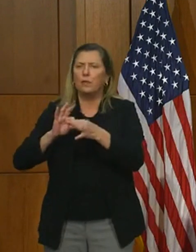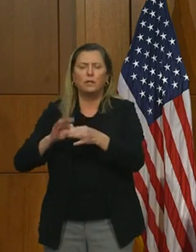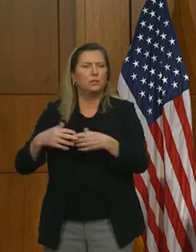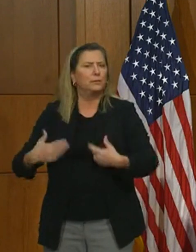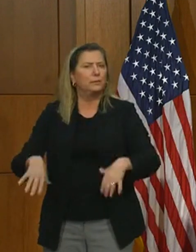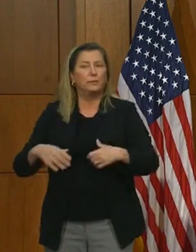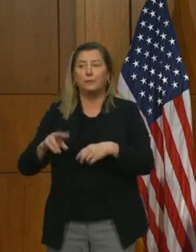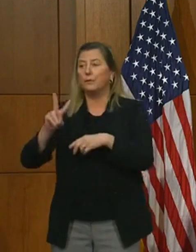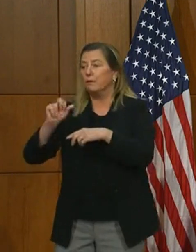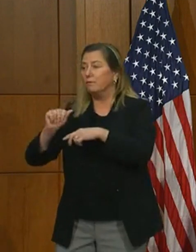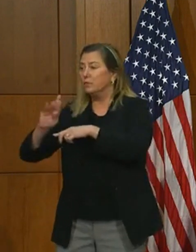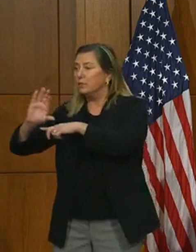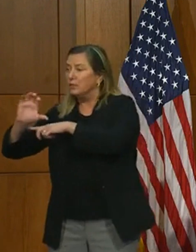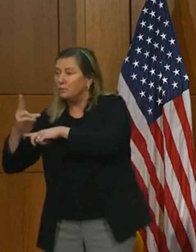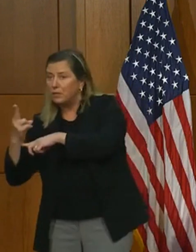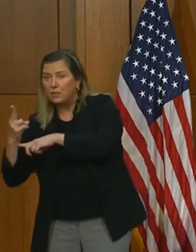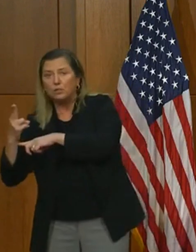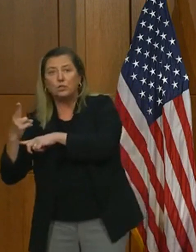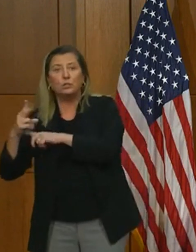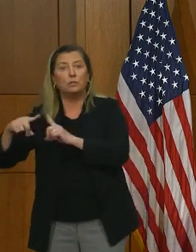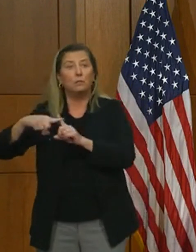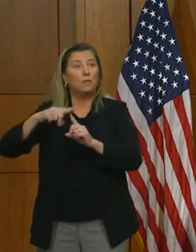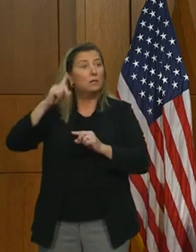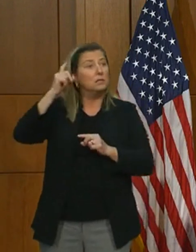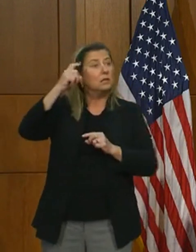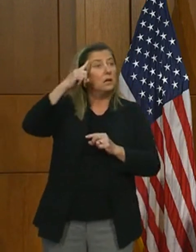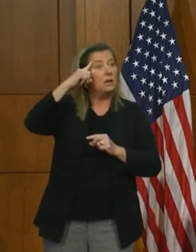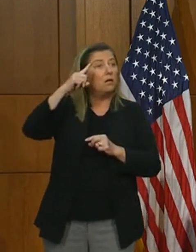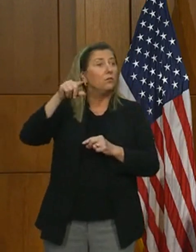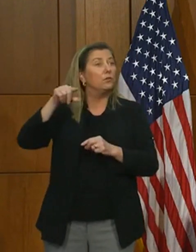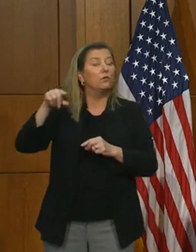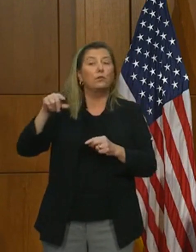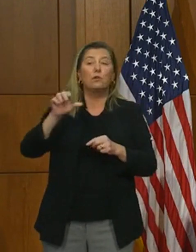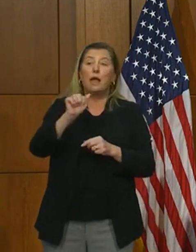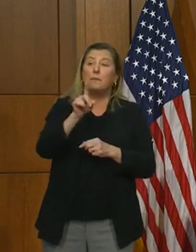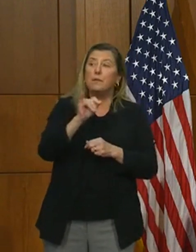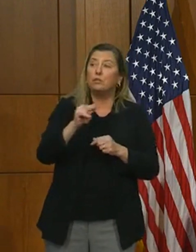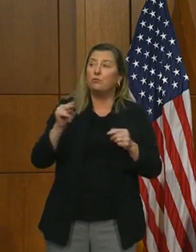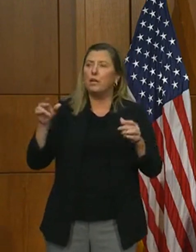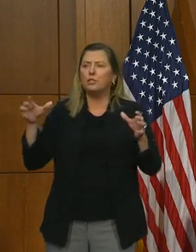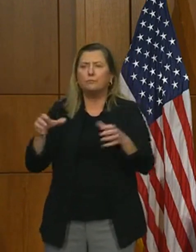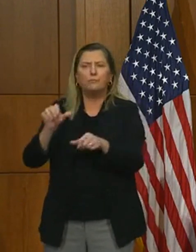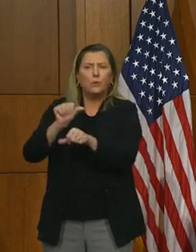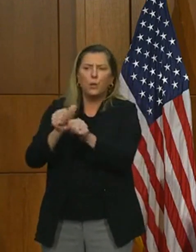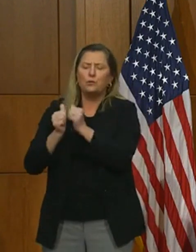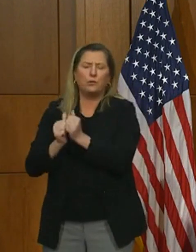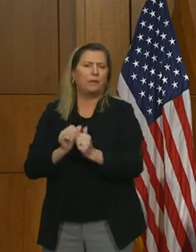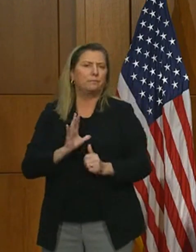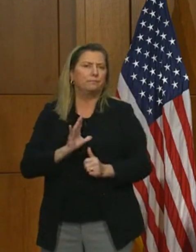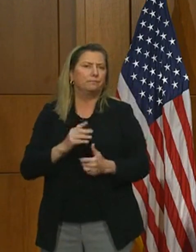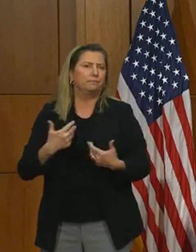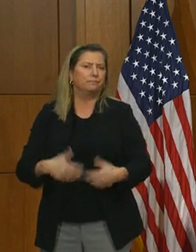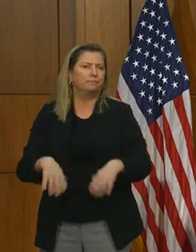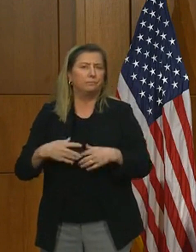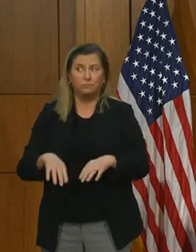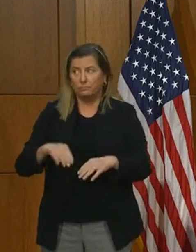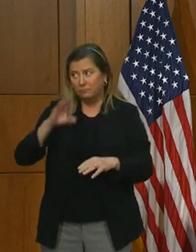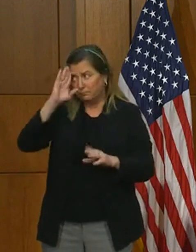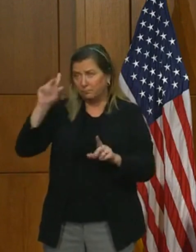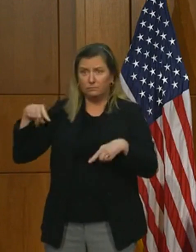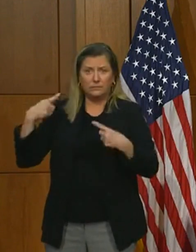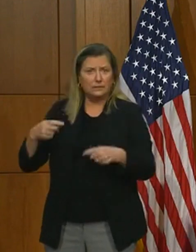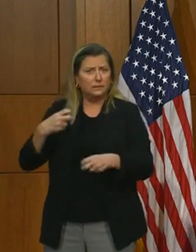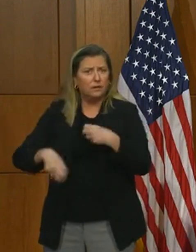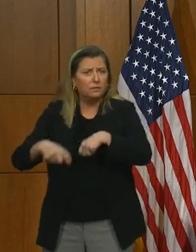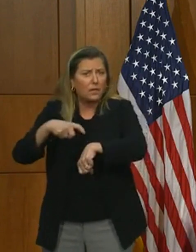between Virginia Beach and our governor's administration here. As you know, we have been through some difficult times.